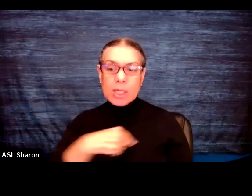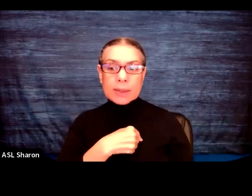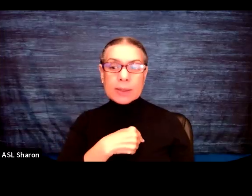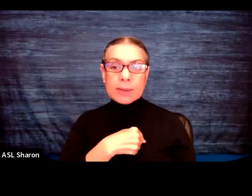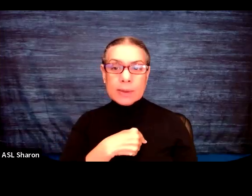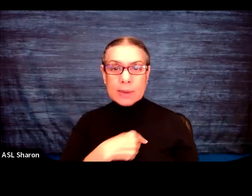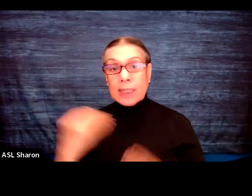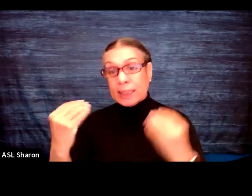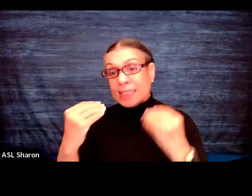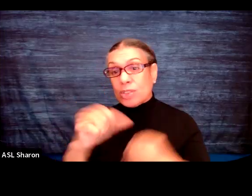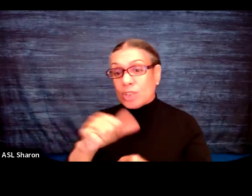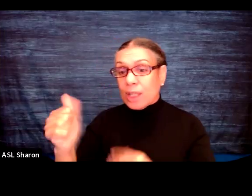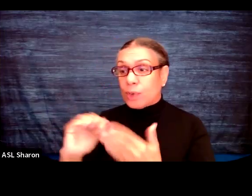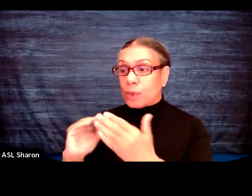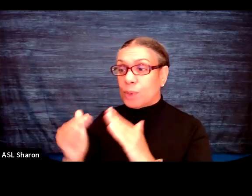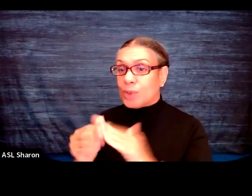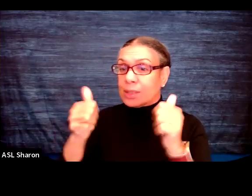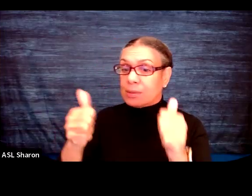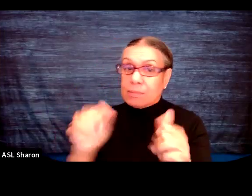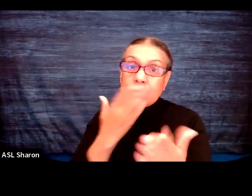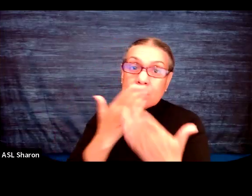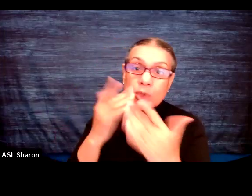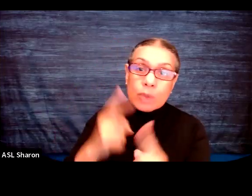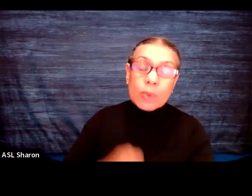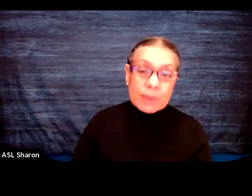other communities. It's a great point.